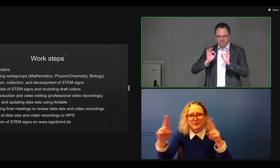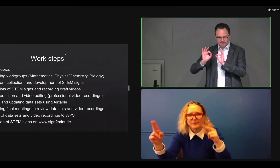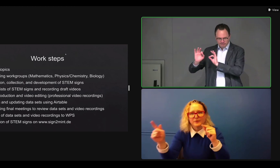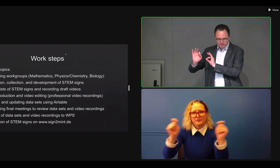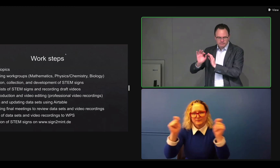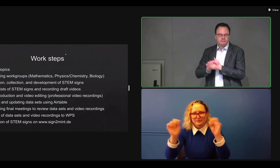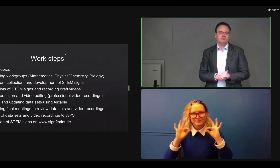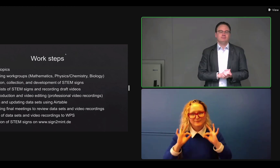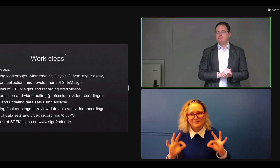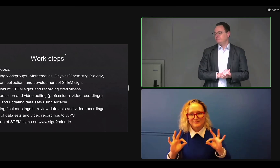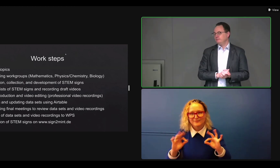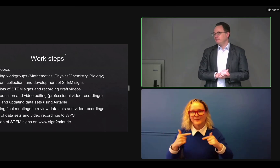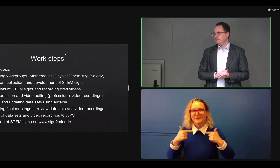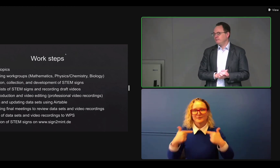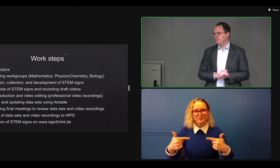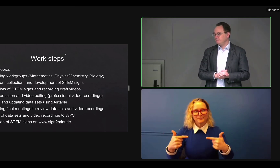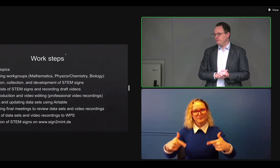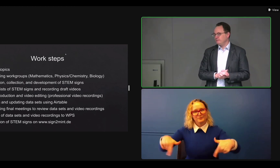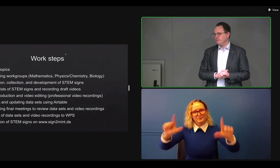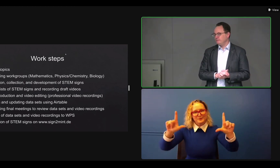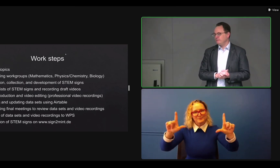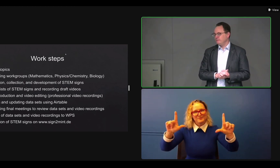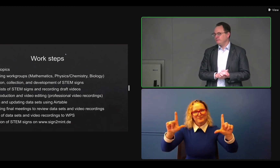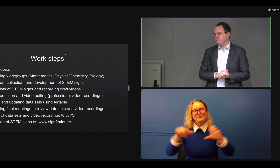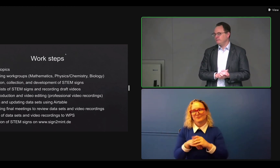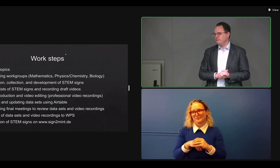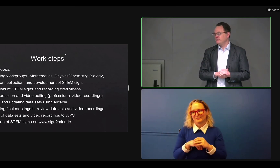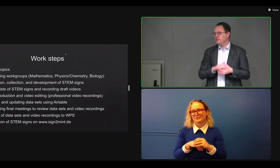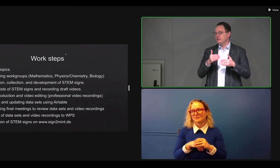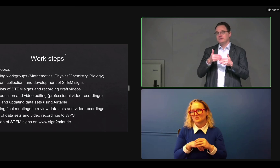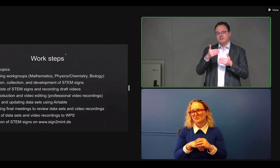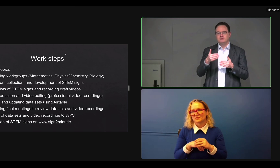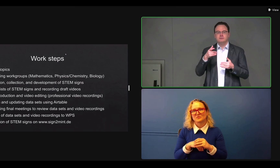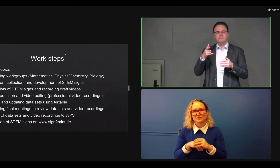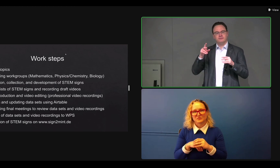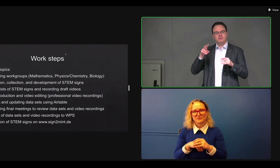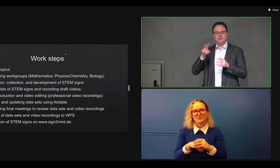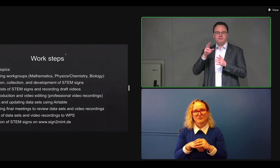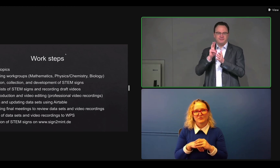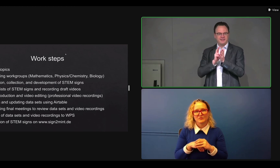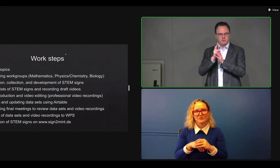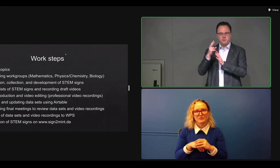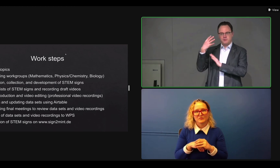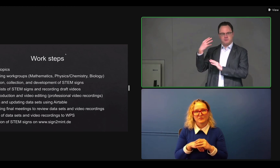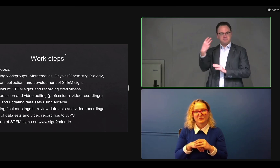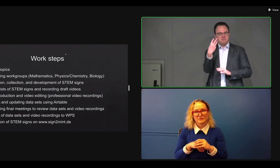professionally and everything was signed clearly and effectively so that others could leverage this resource.